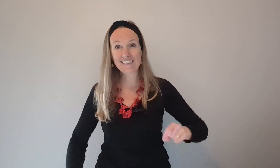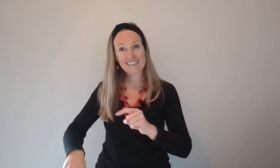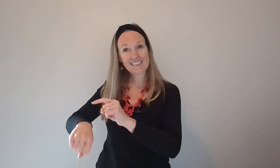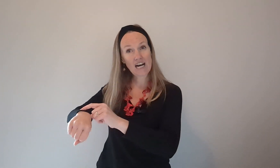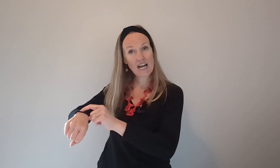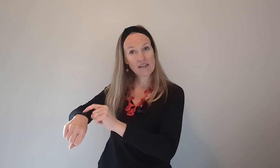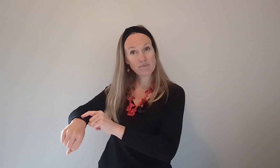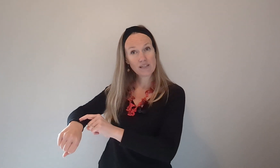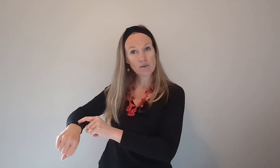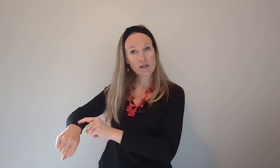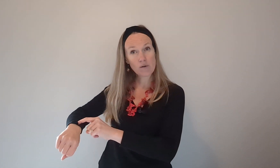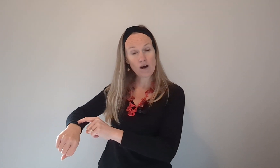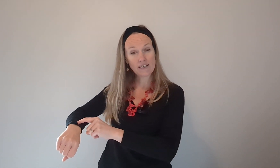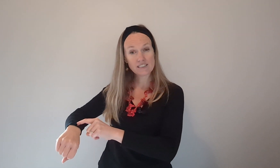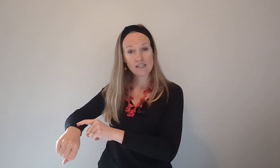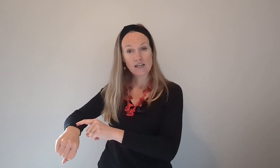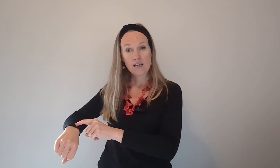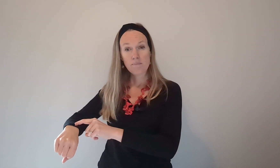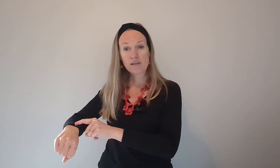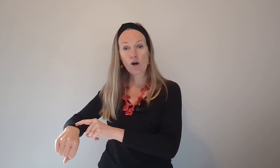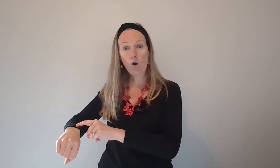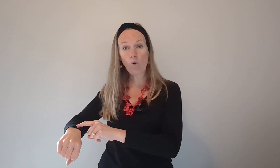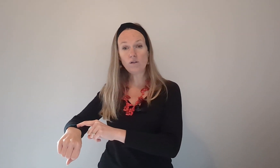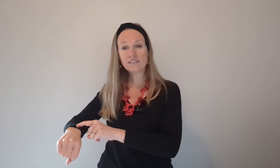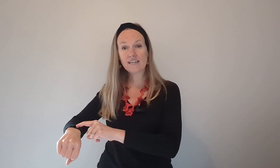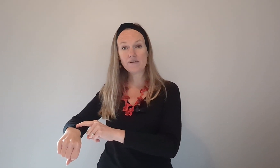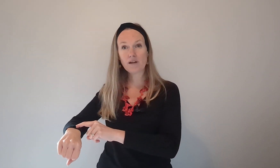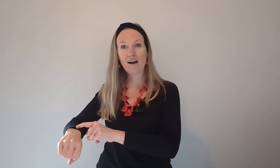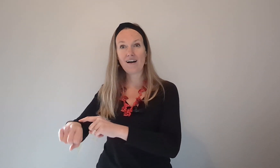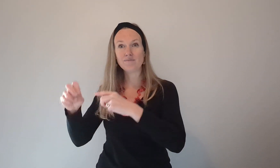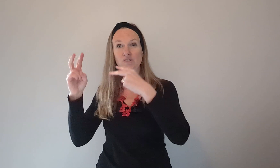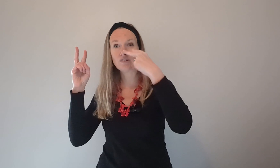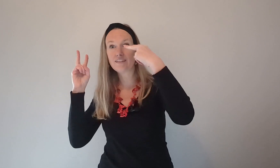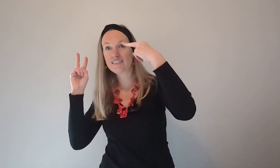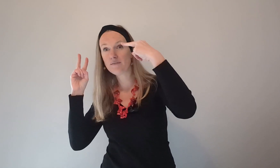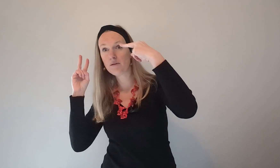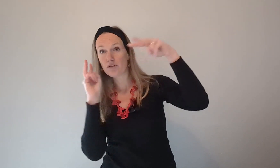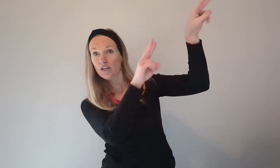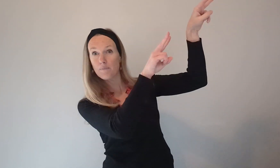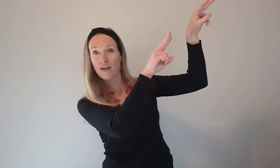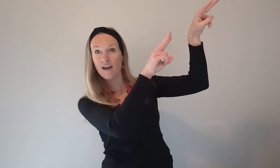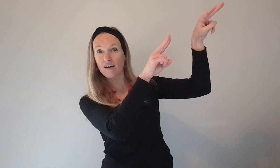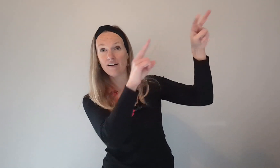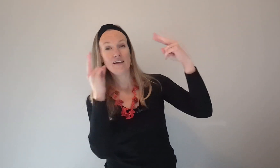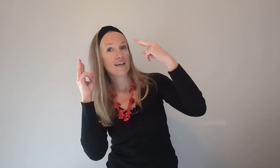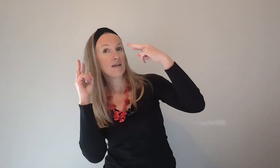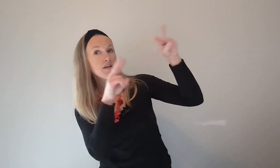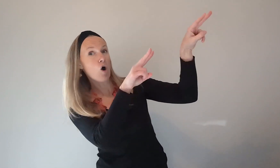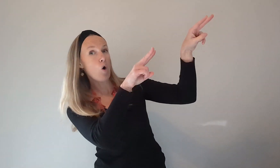in time, like you're wearing a watch, behold him come. So you're telling people, look up there. Okay,